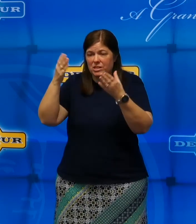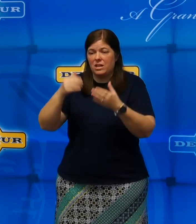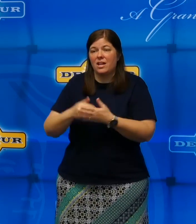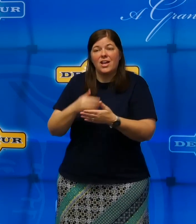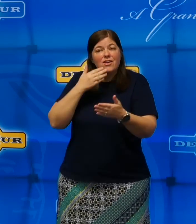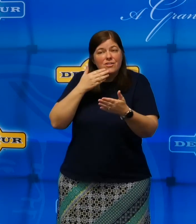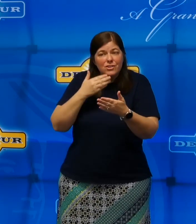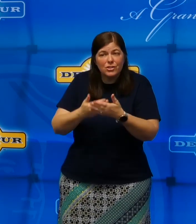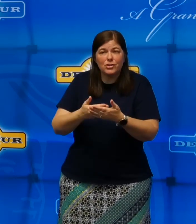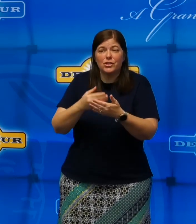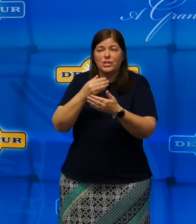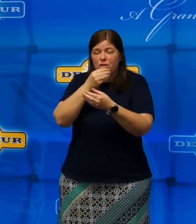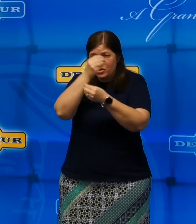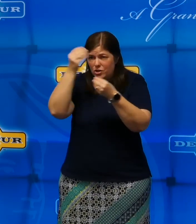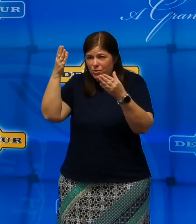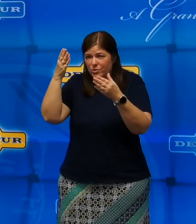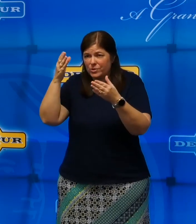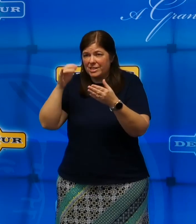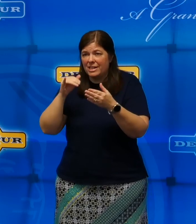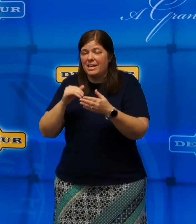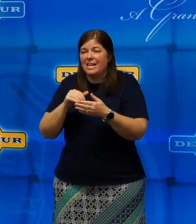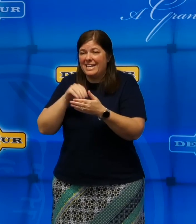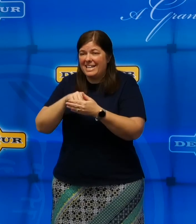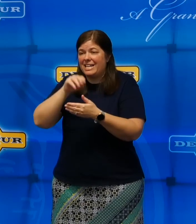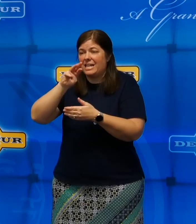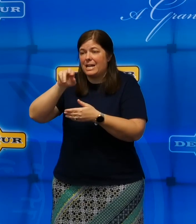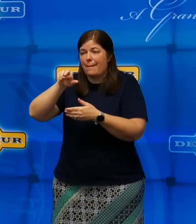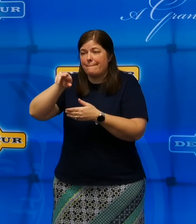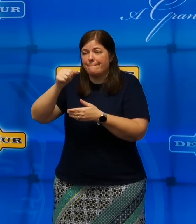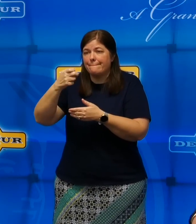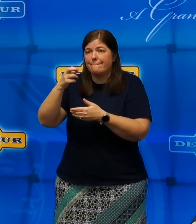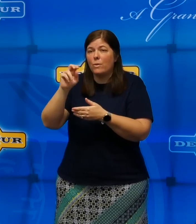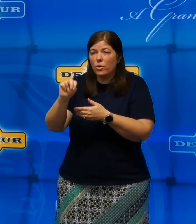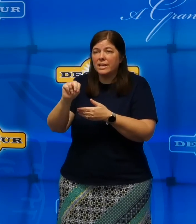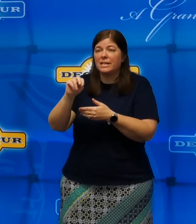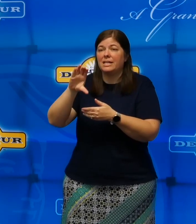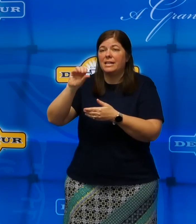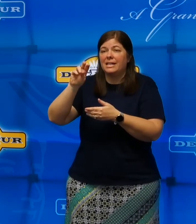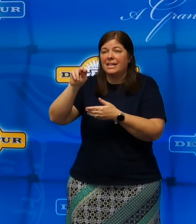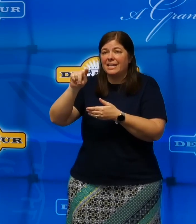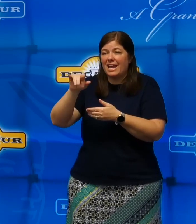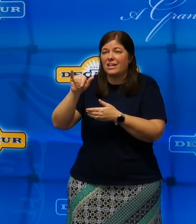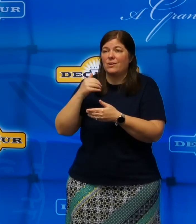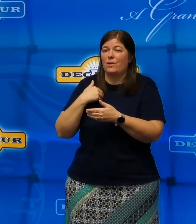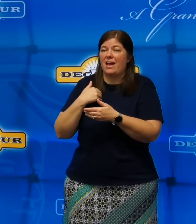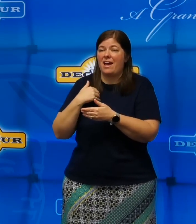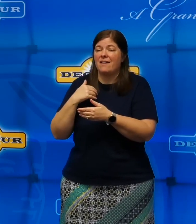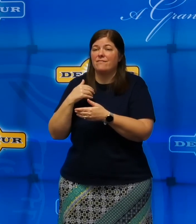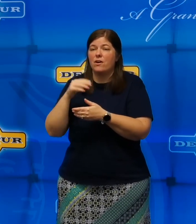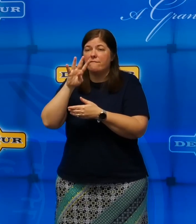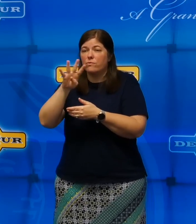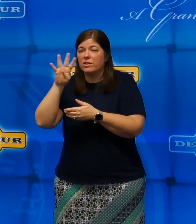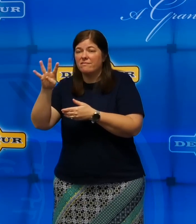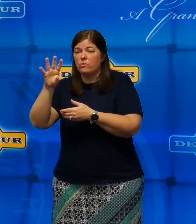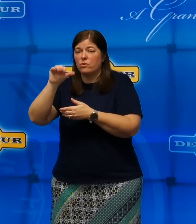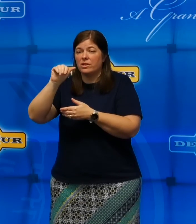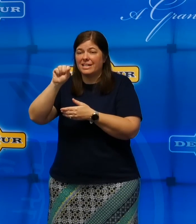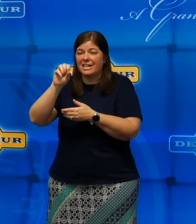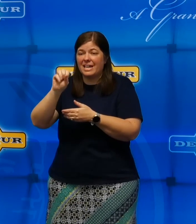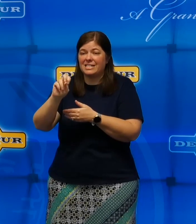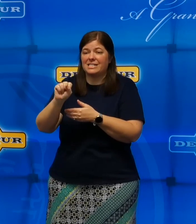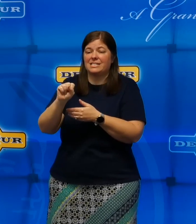has already given you some of that, in Morgan County, we have 44 cases to date. We have had no new cases in